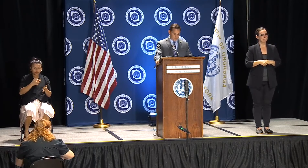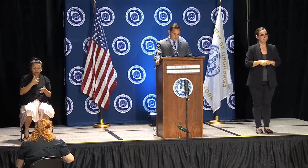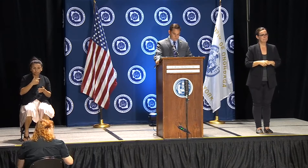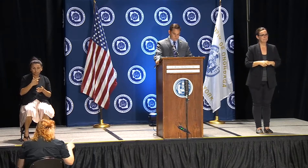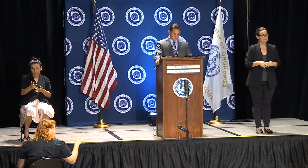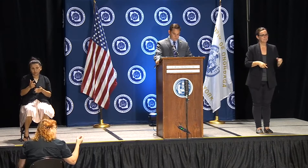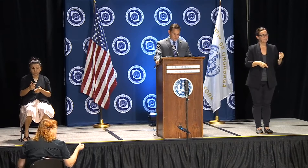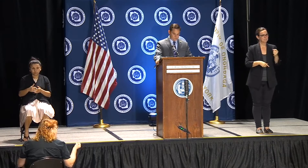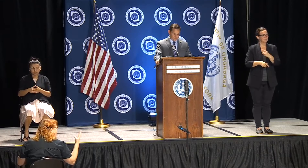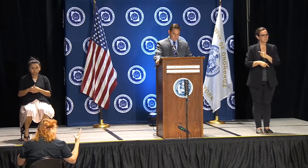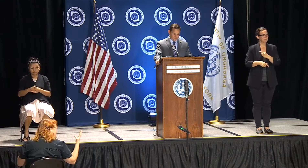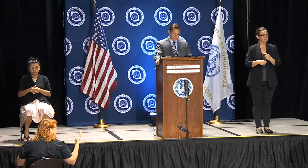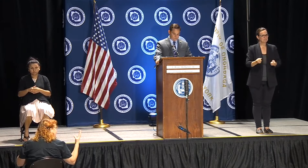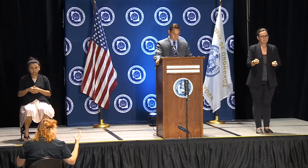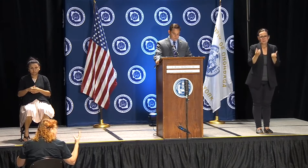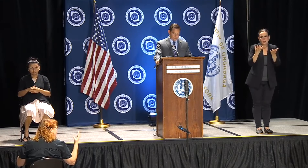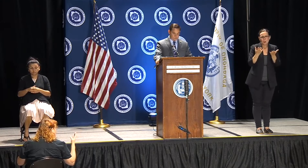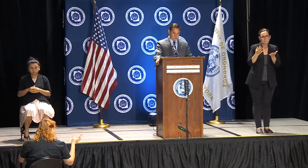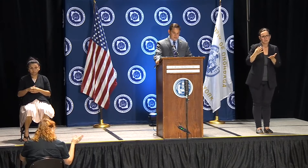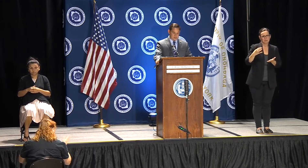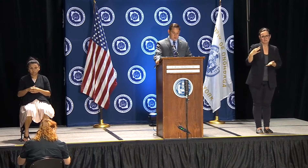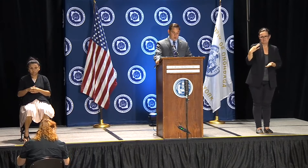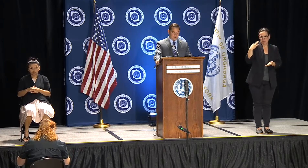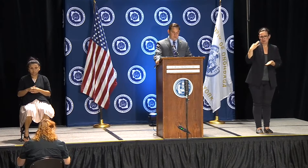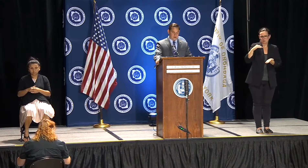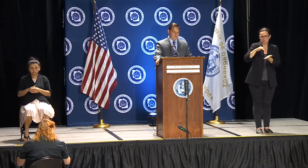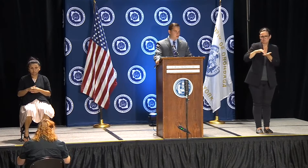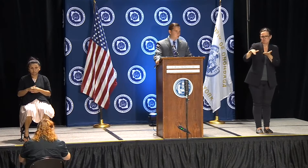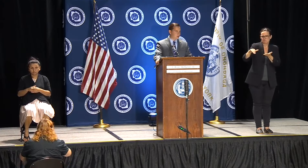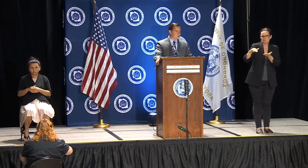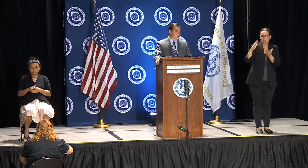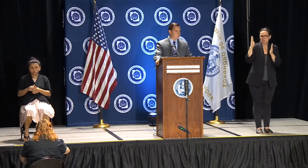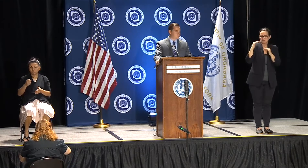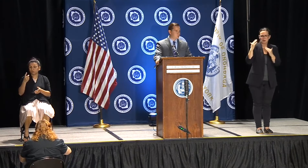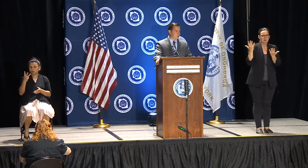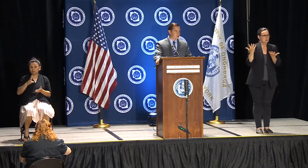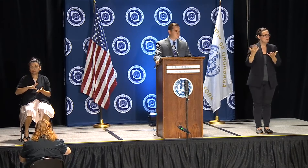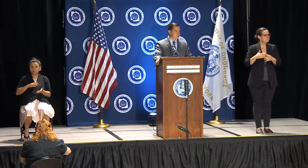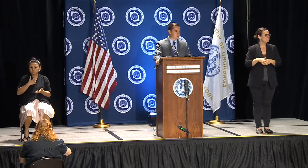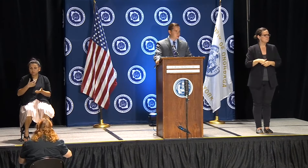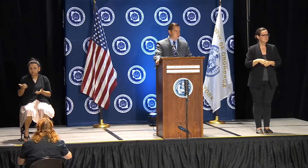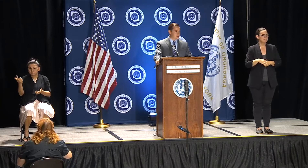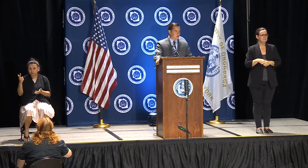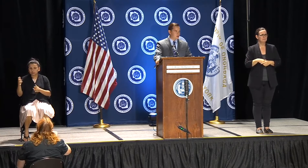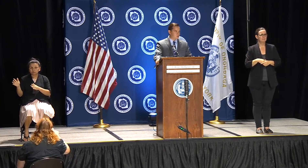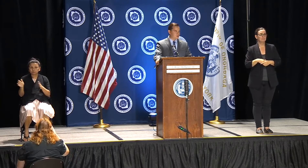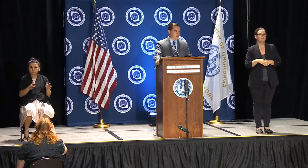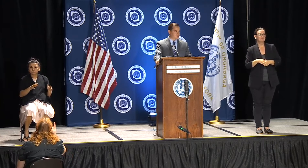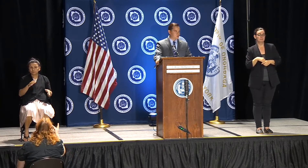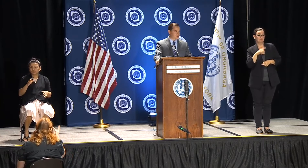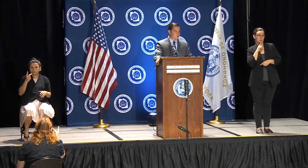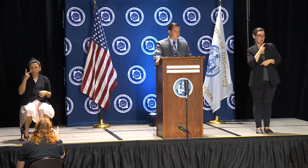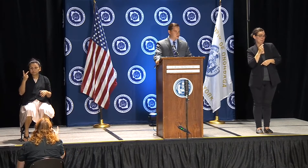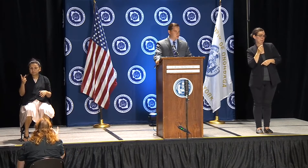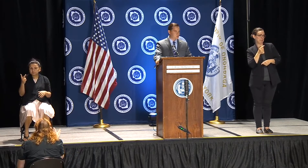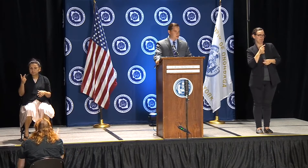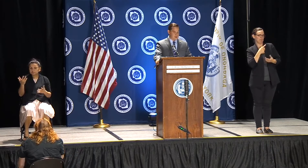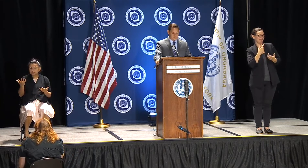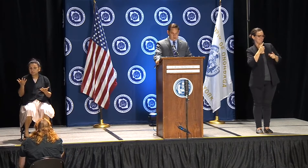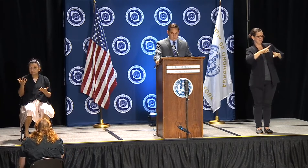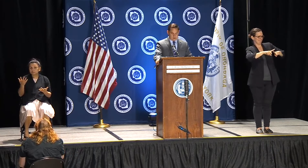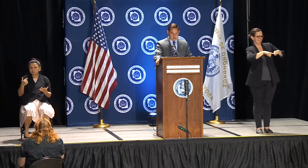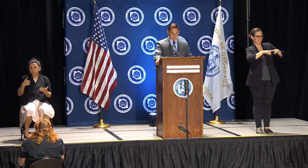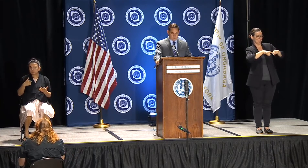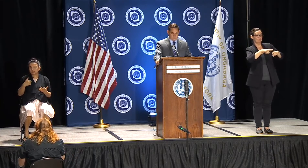involuntary furloughs are you planning? Depends on how many voluntary we get, Tim. So we'll wait and see over the next week or so to see what we